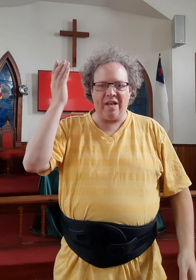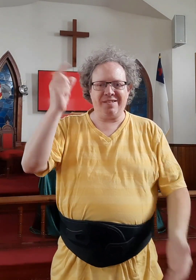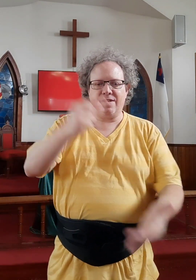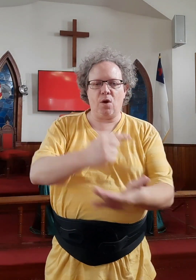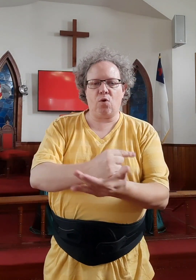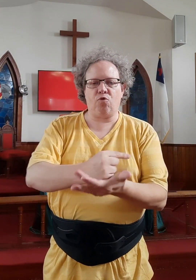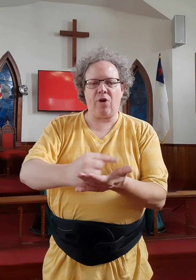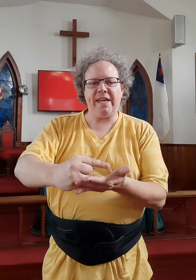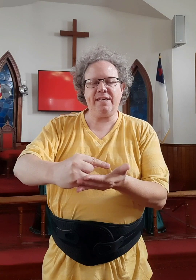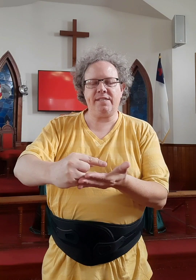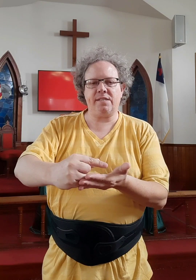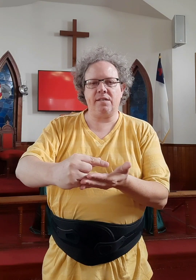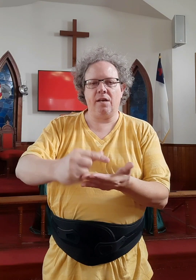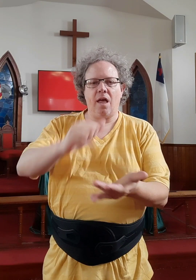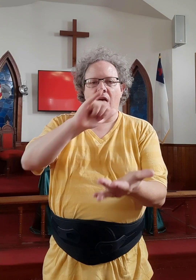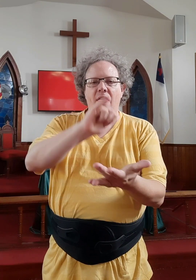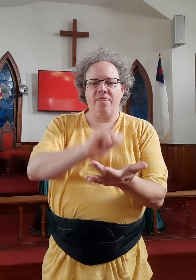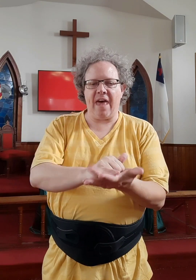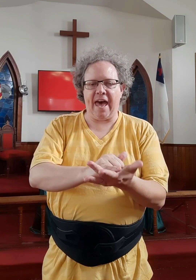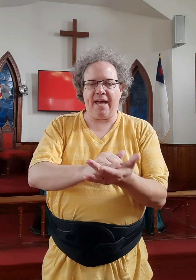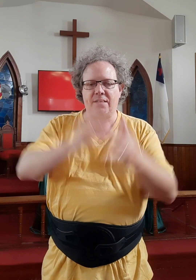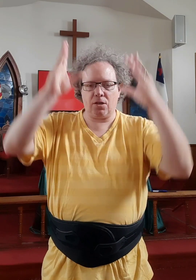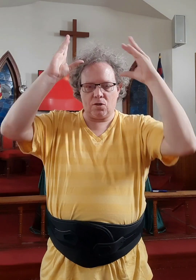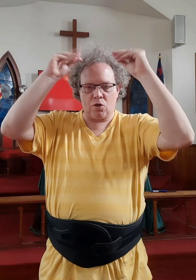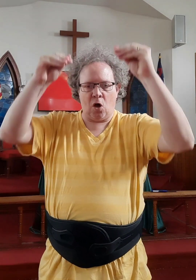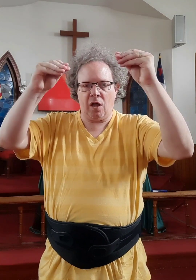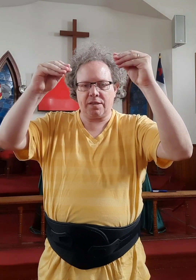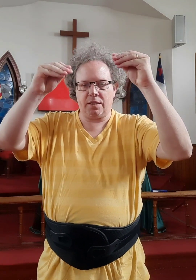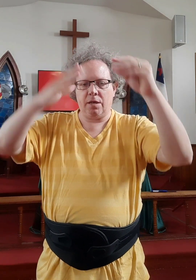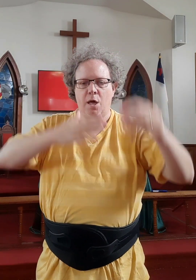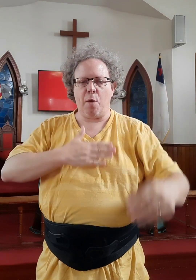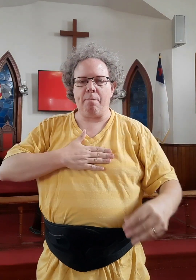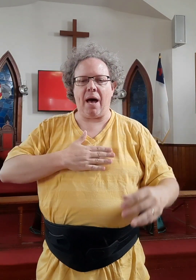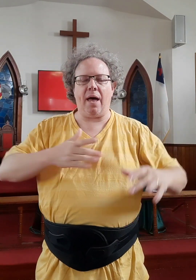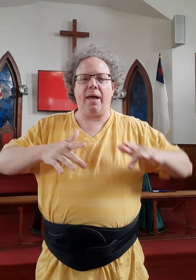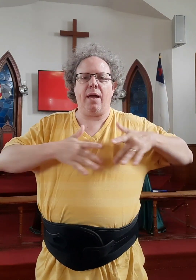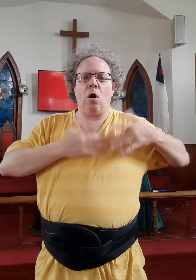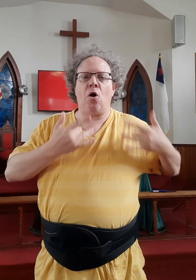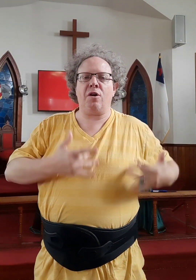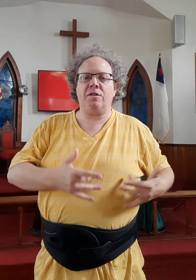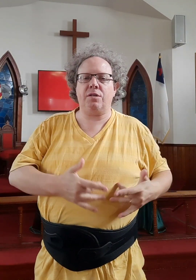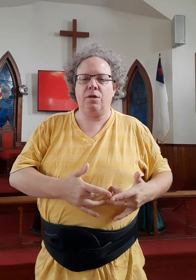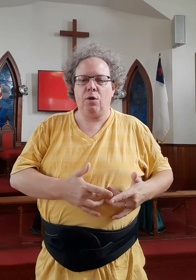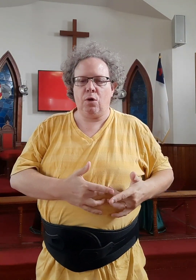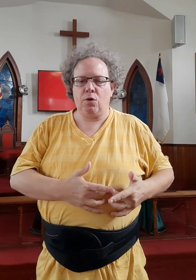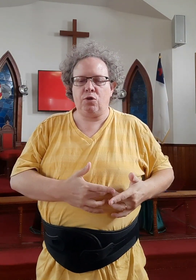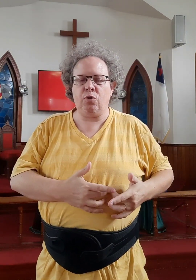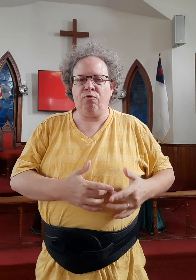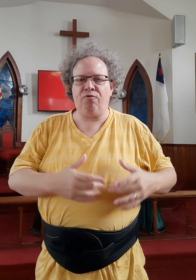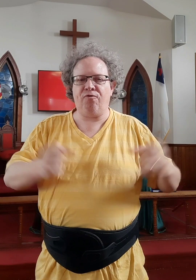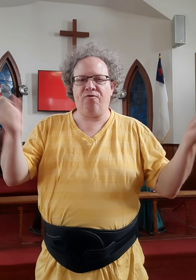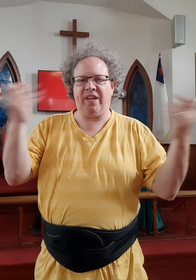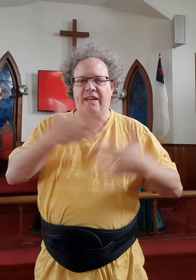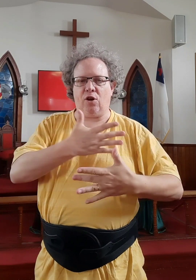'Twas grace that taught my heart to fear,